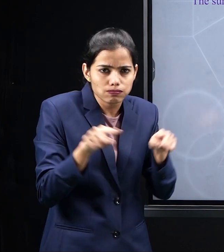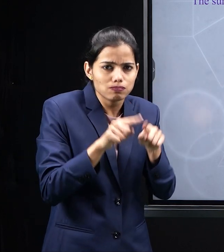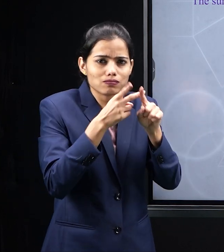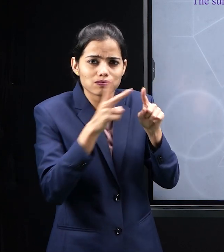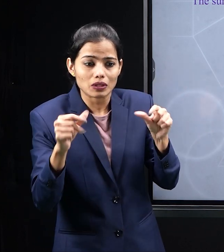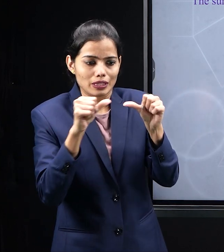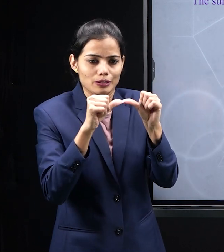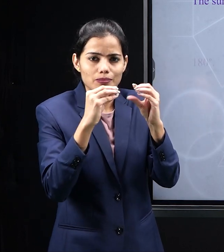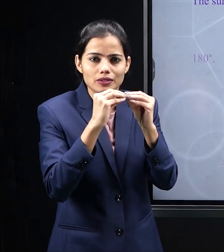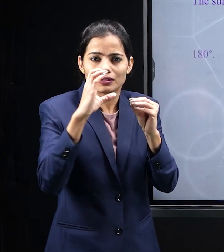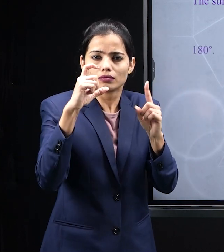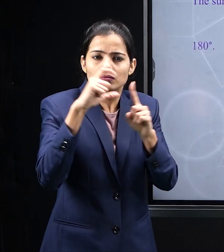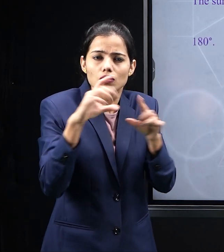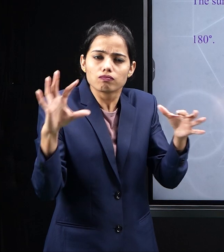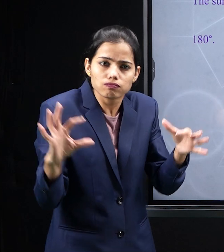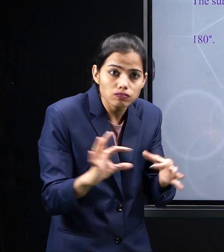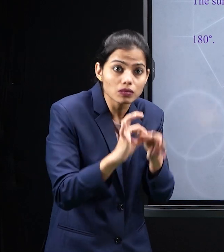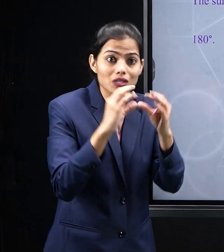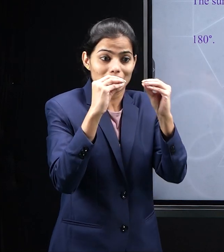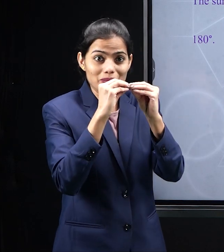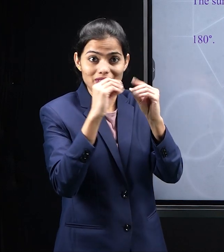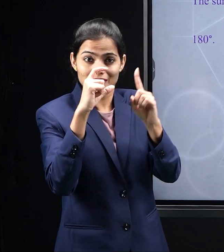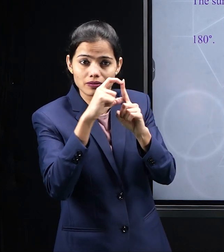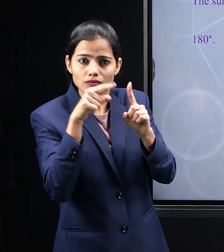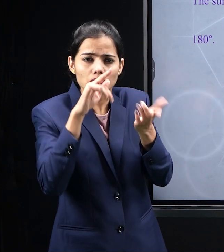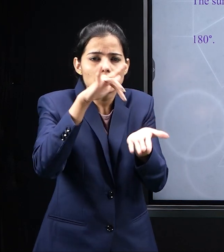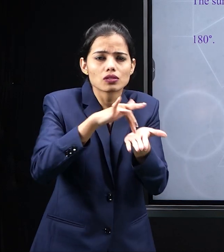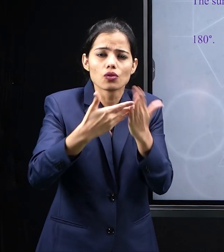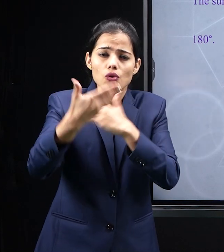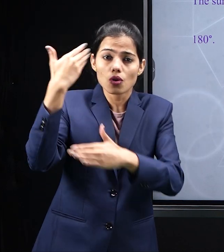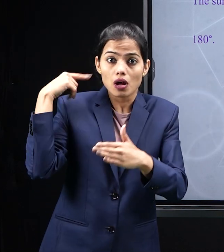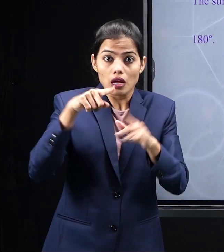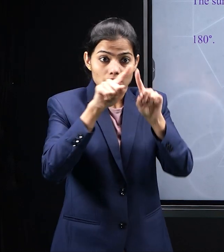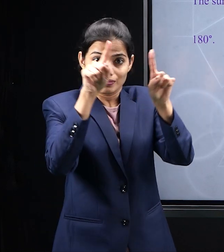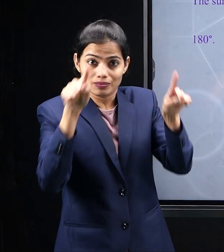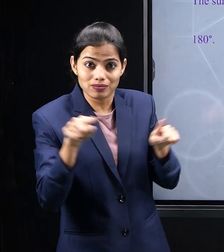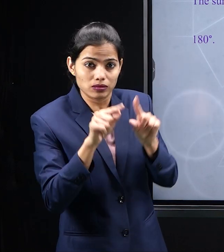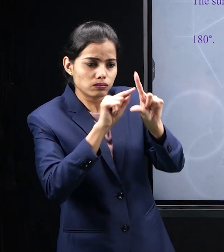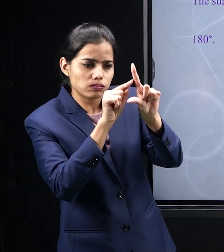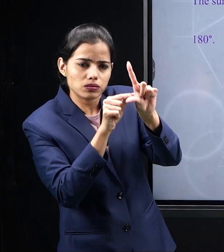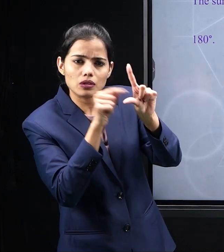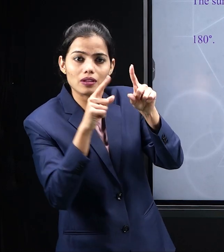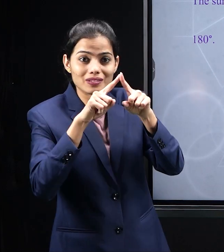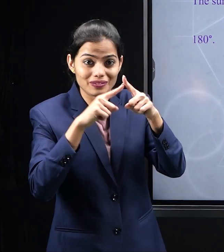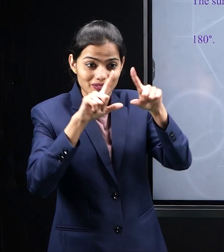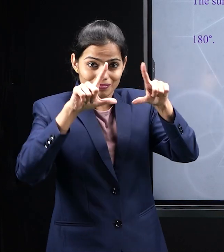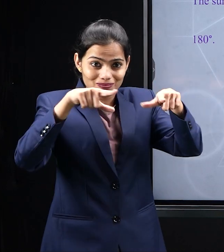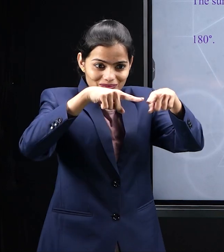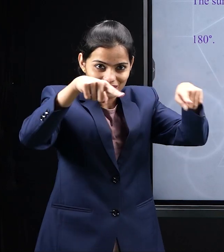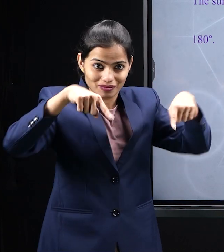In a quadrilateral, ABCD join BD, since the sum of the angles of a triangle is